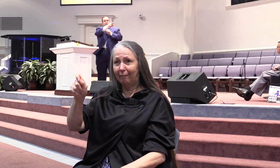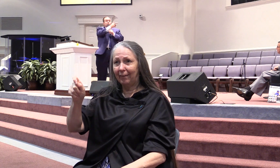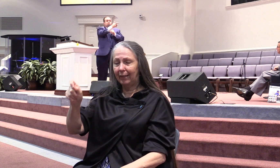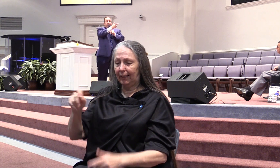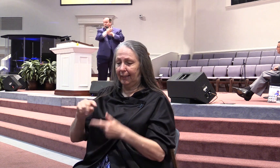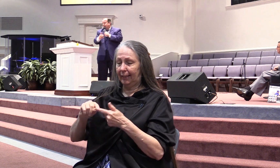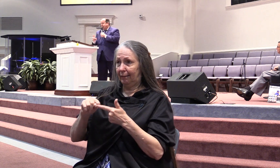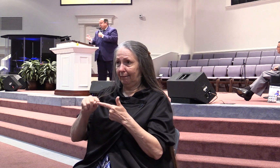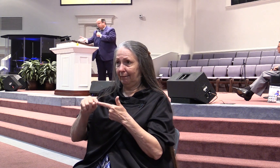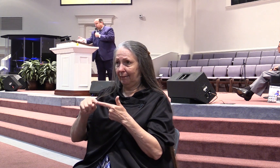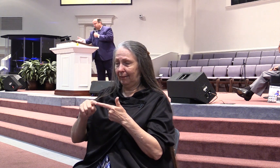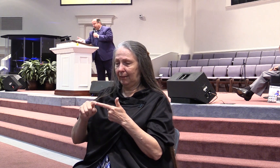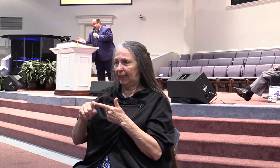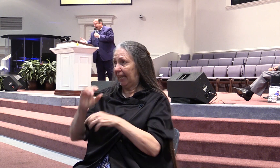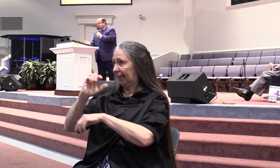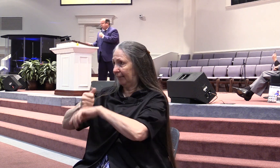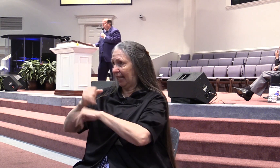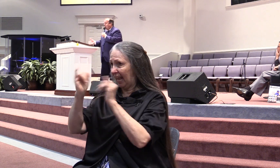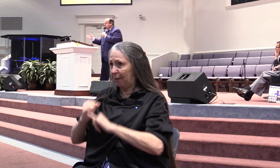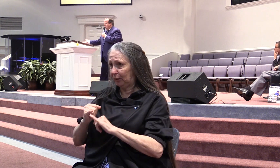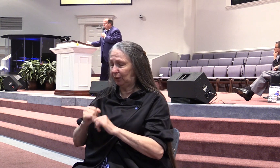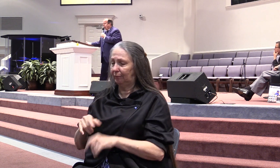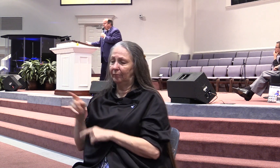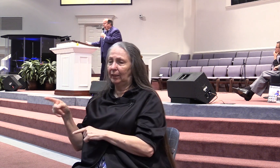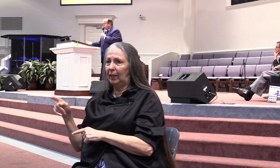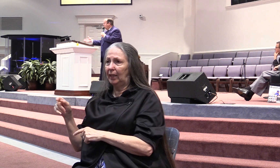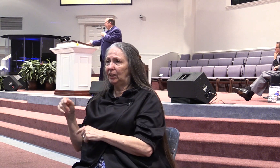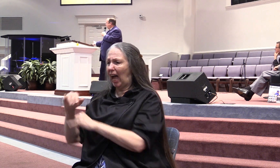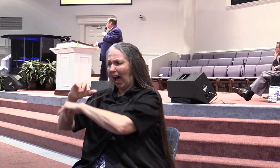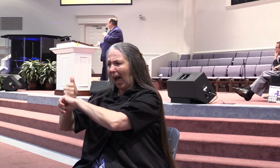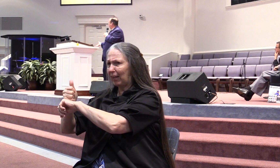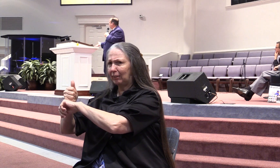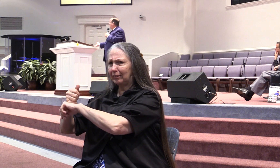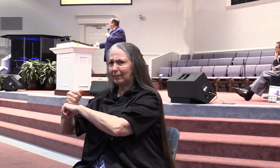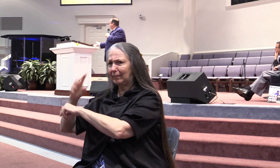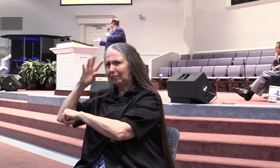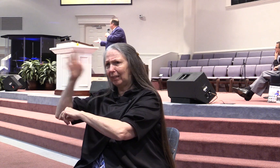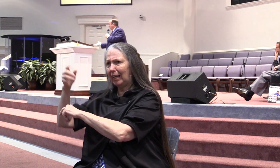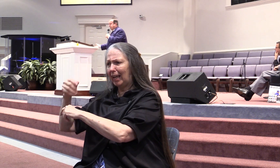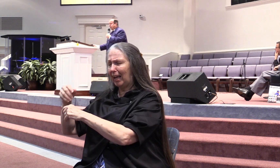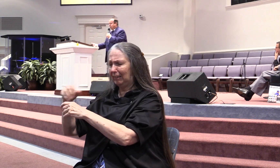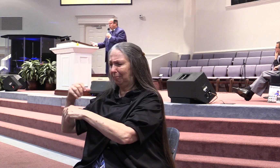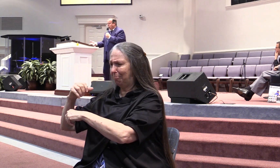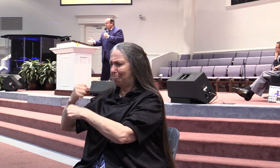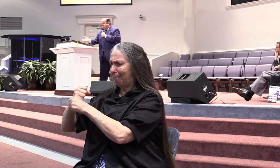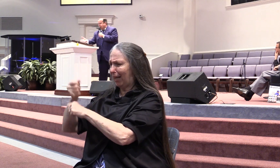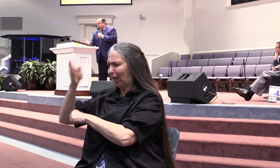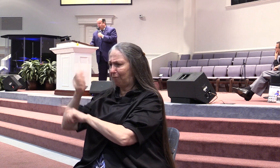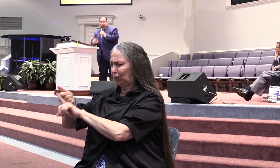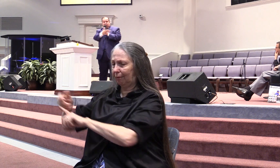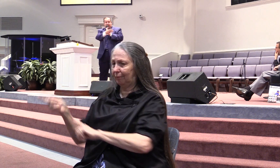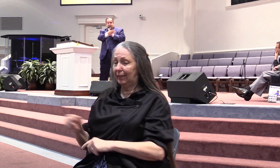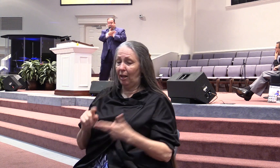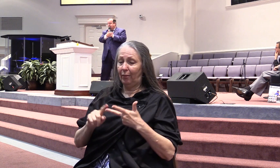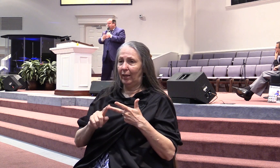Commandment number 2 is about no graven images. Here's Leviticus 19 and 4. Turn ye not unto idols, nor make yourself molten gods. There's commandment number 2. Commandment